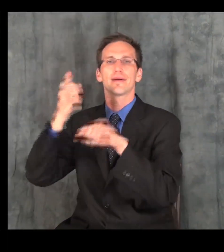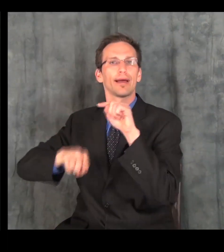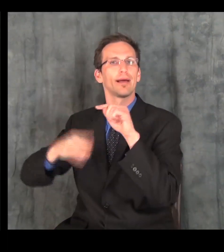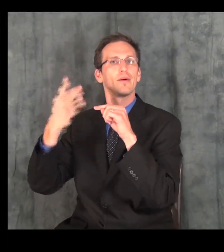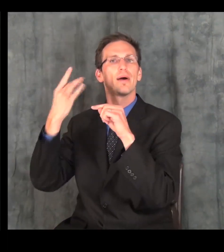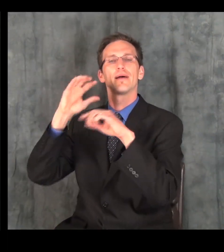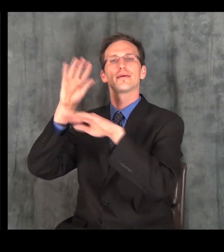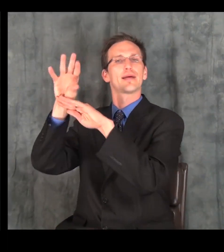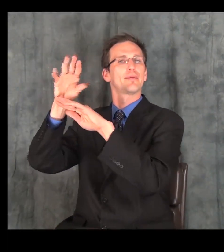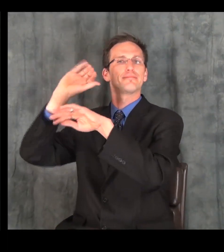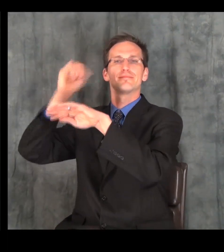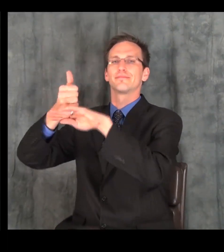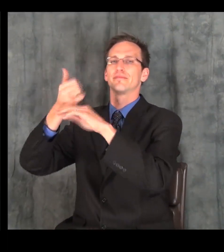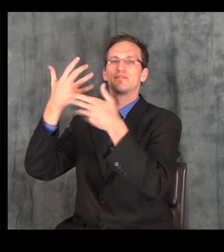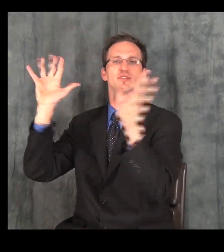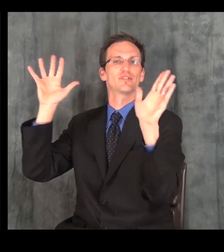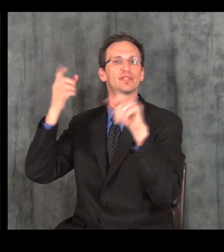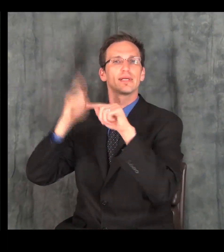of the cameras.